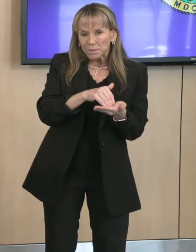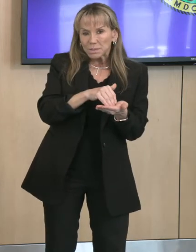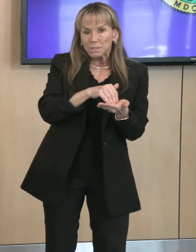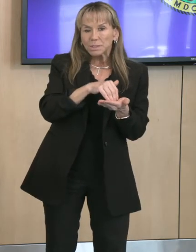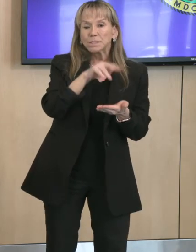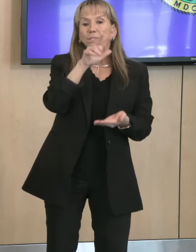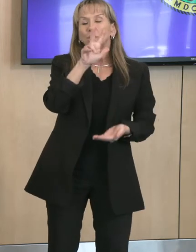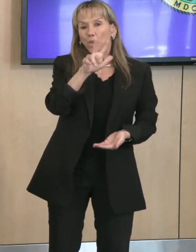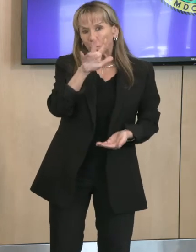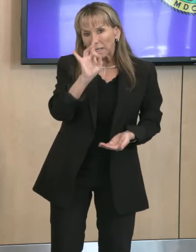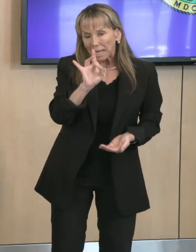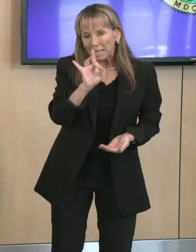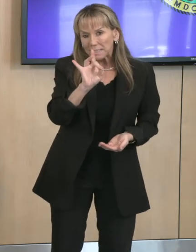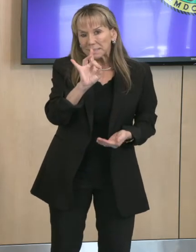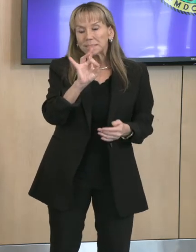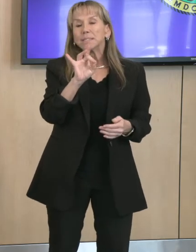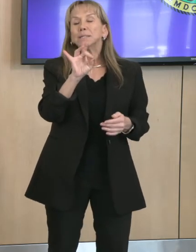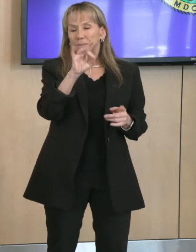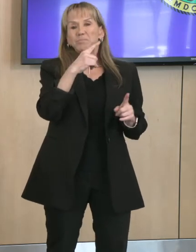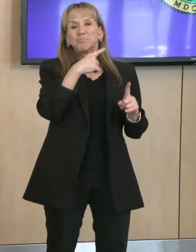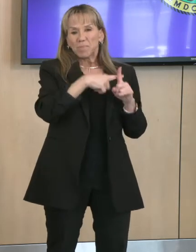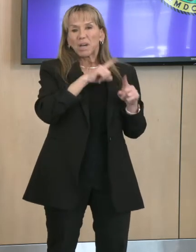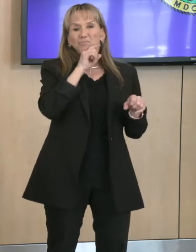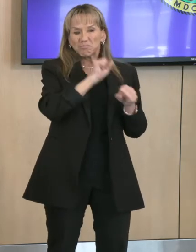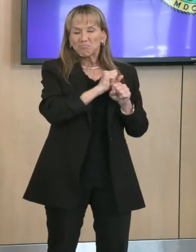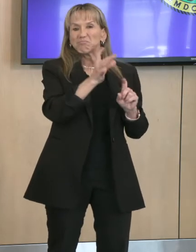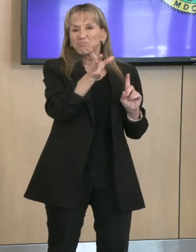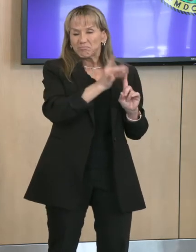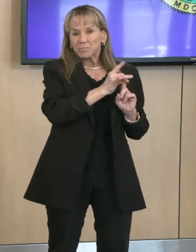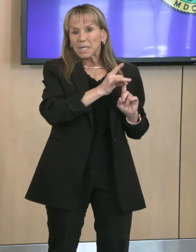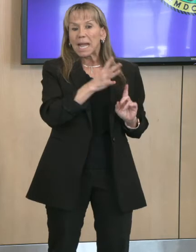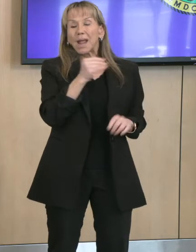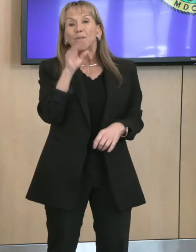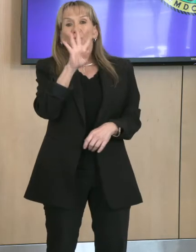800,038 positive COVID-19 cases, including